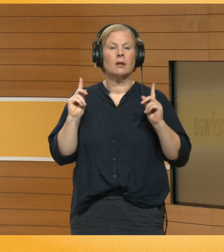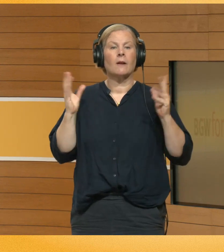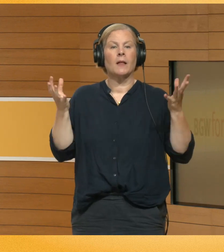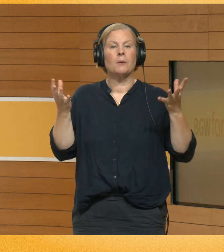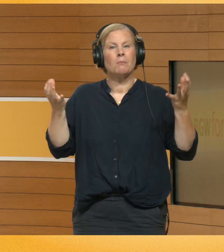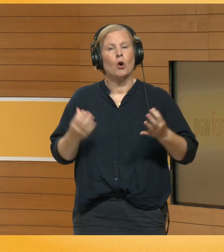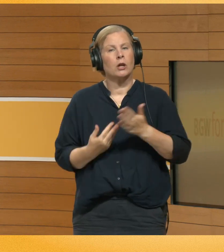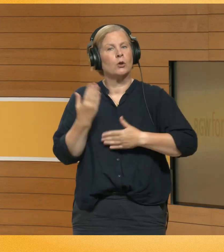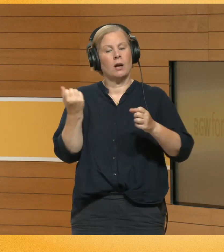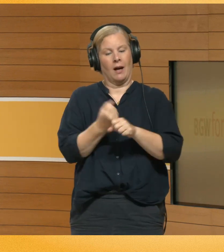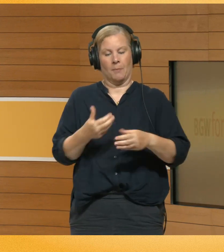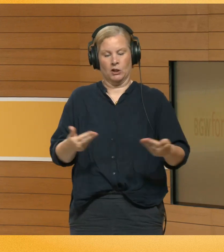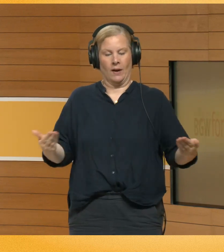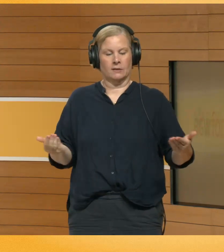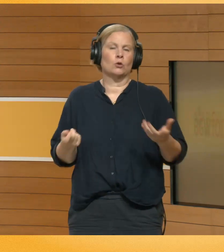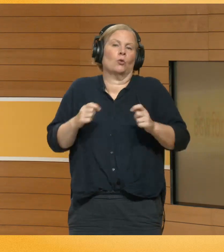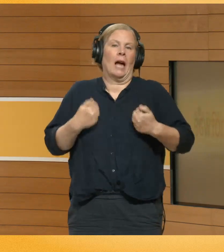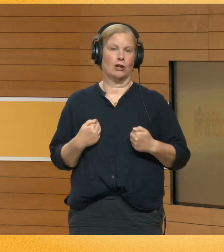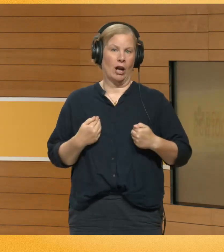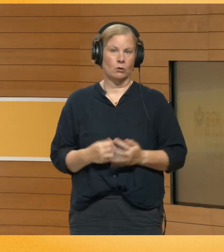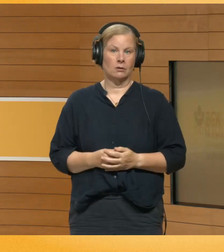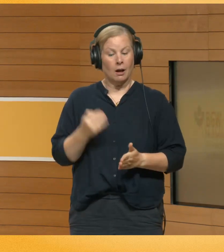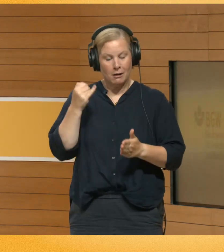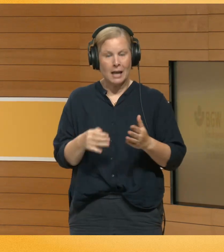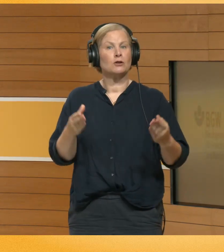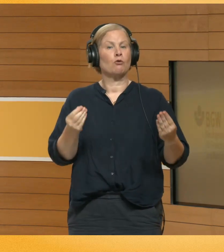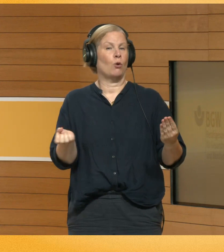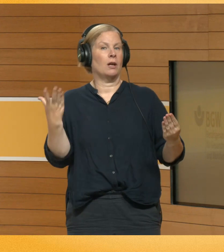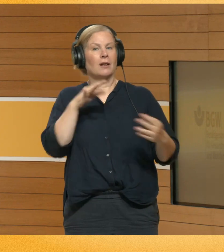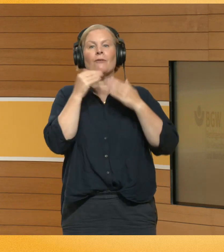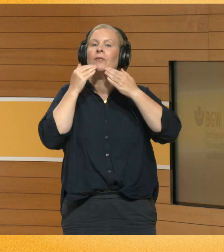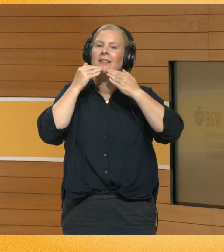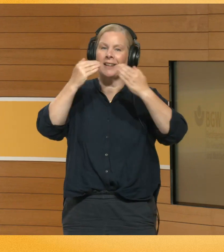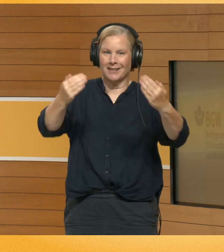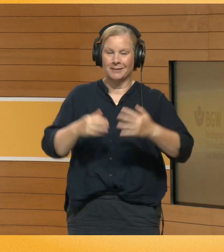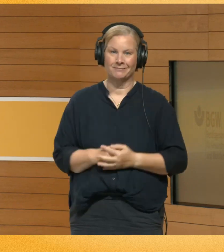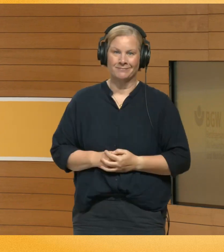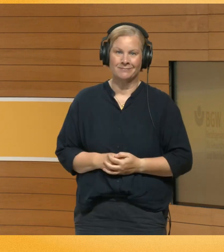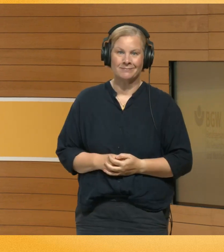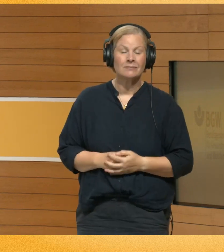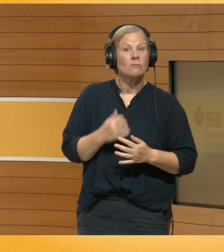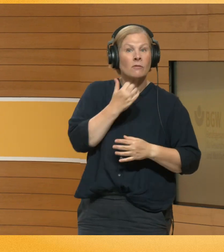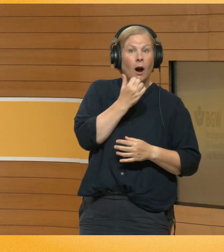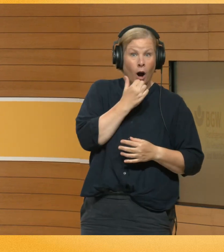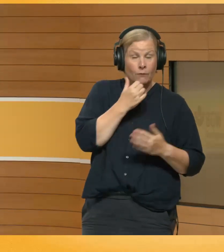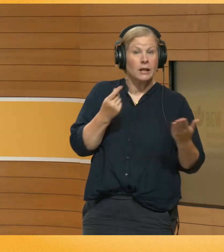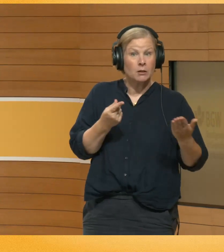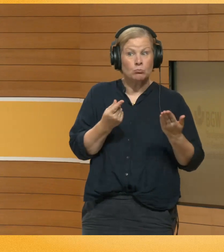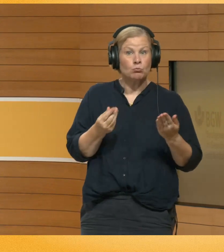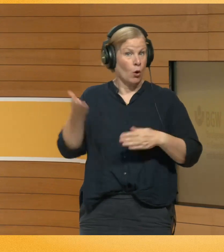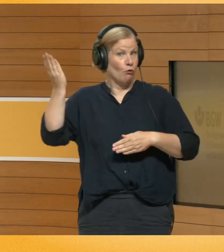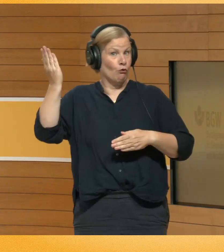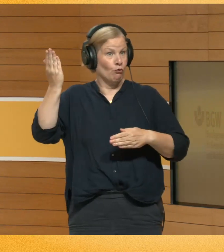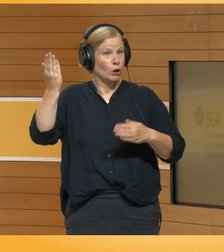This is just the final slide, and thanks very much, and I hope that was insightful and gives an insight into the future of